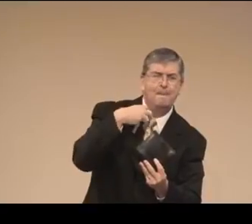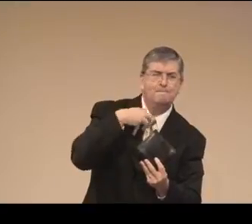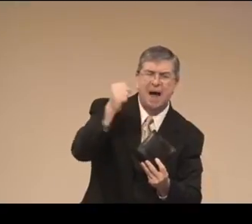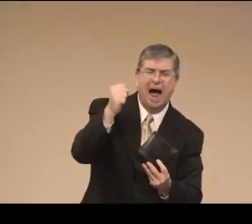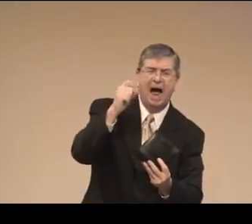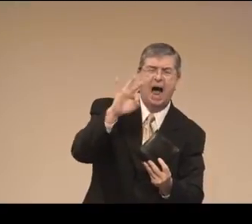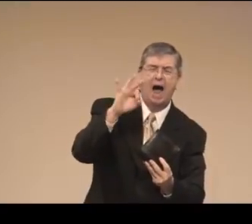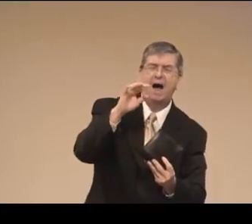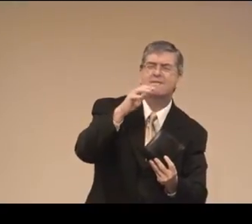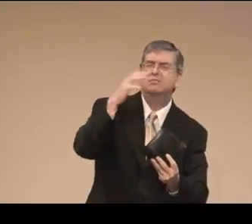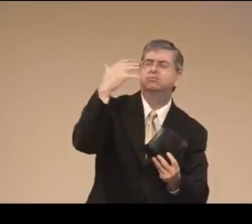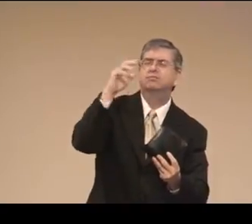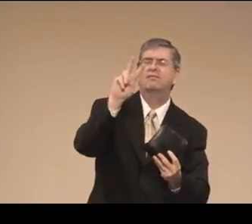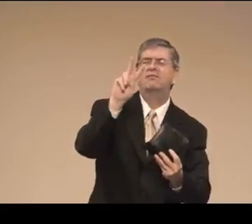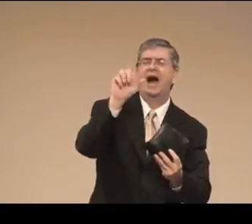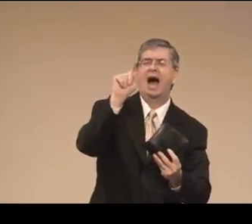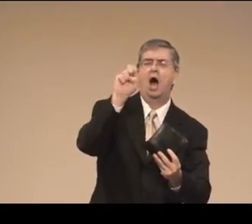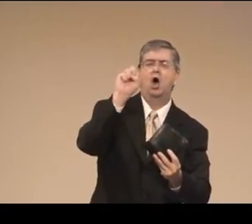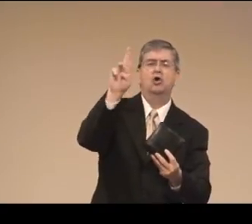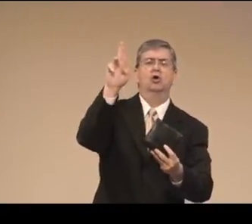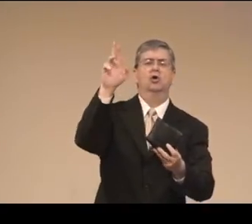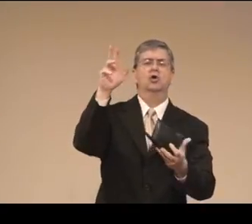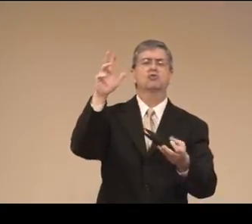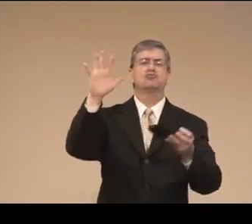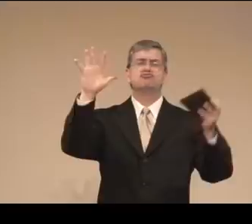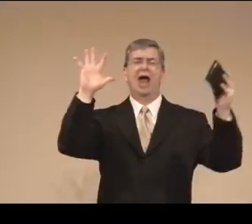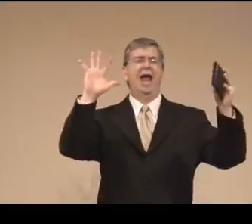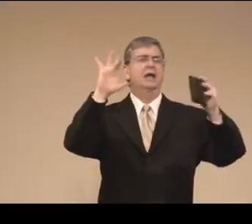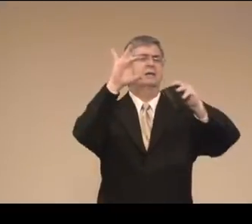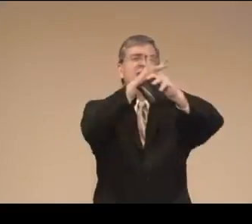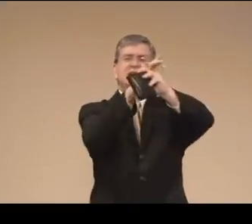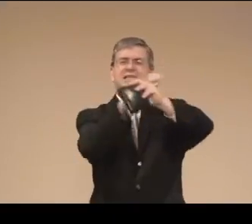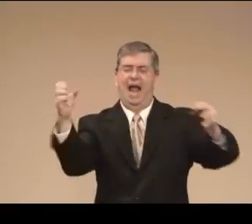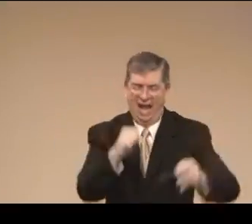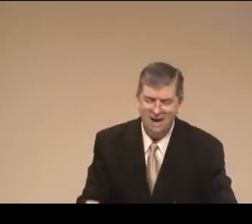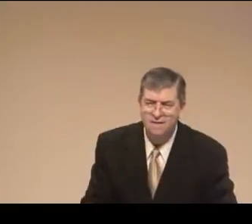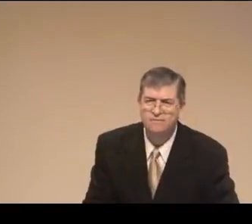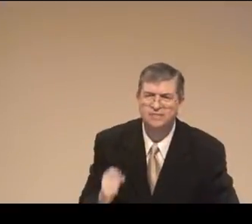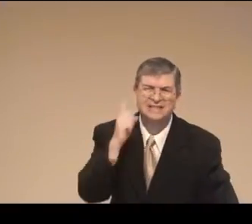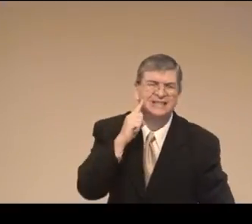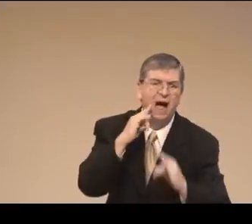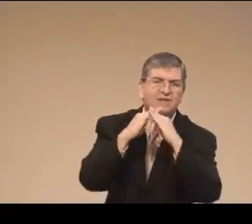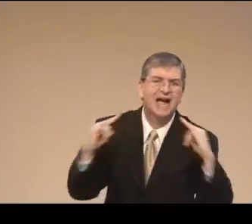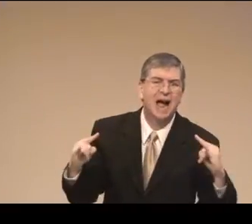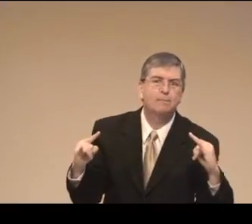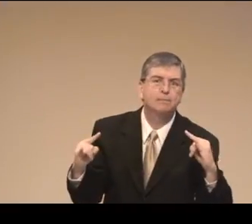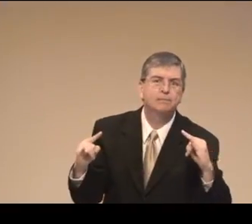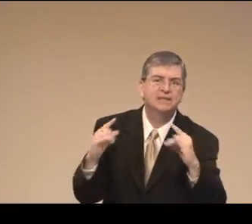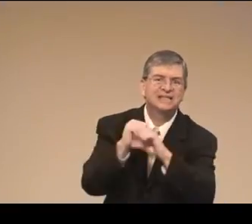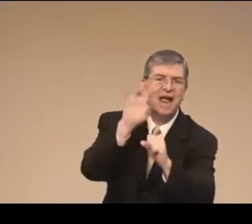There's might in our giving. And there's valor in that for reaching people who can make so